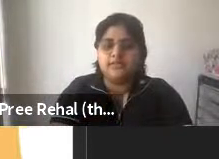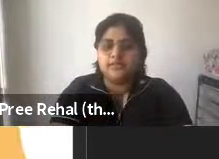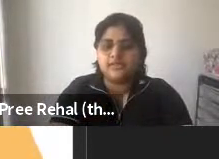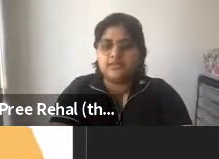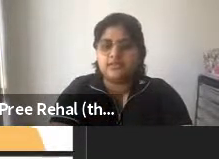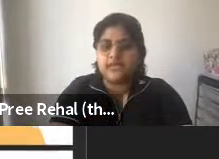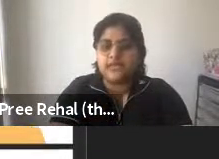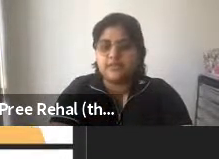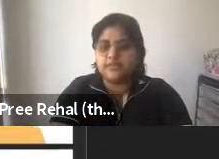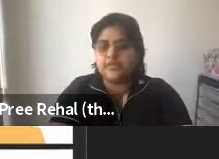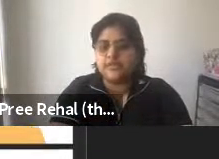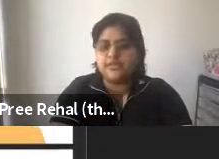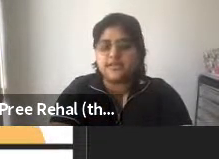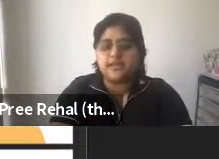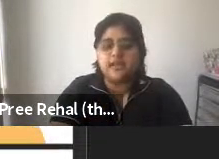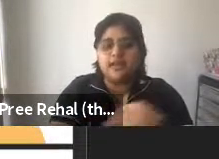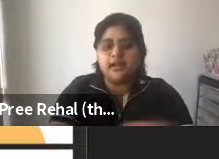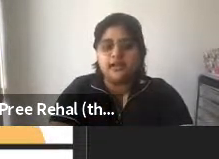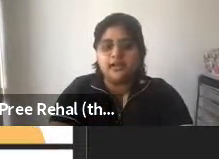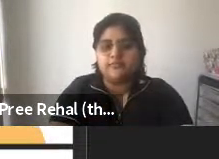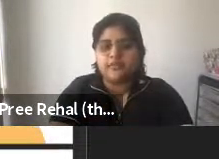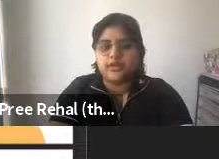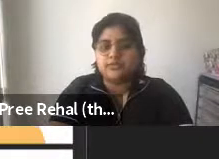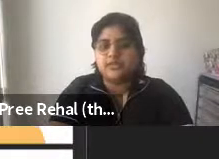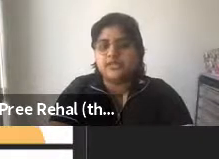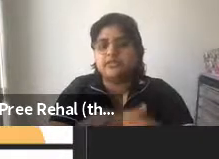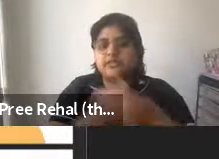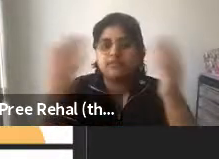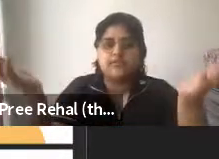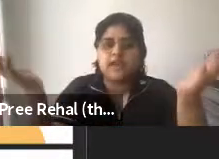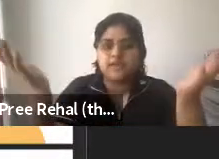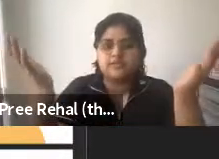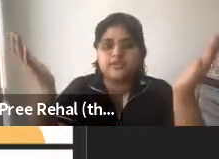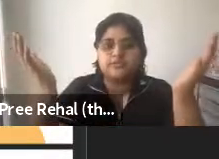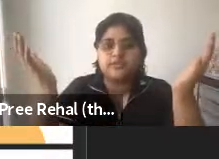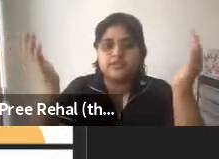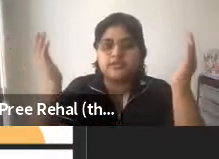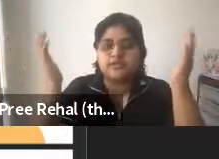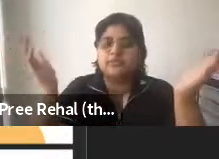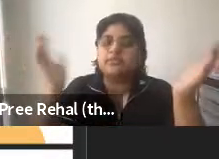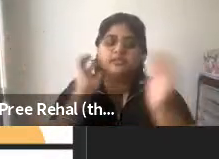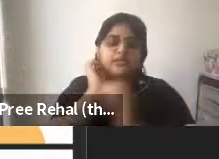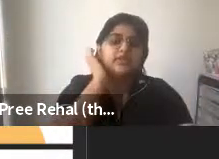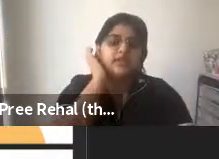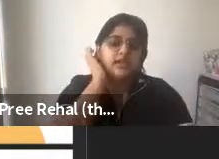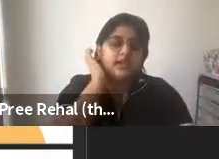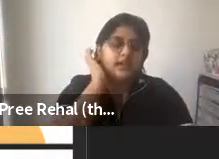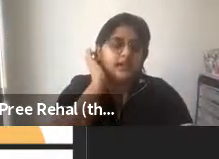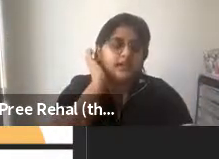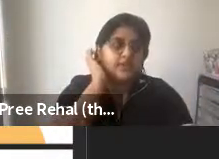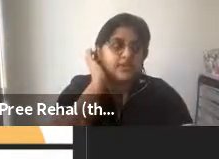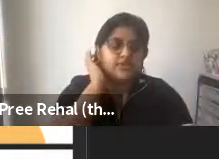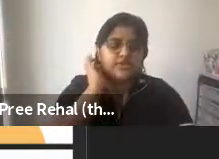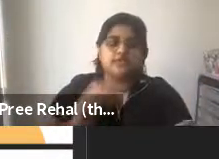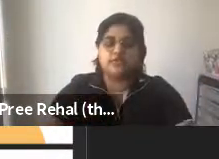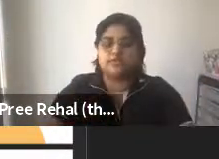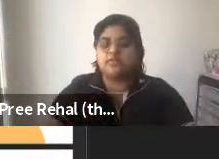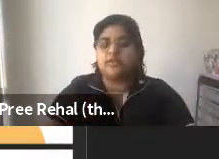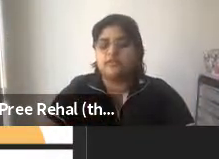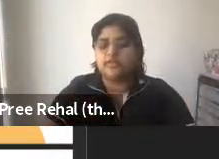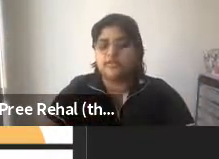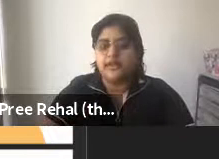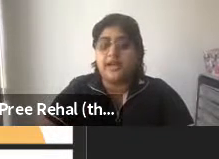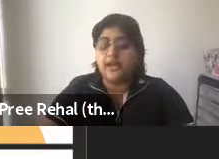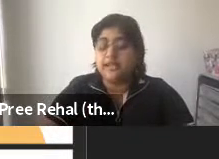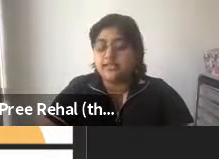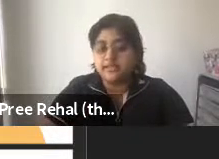And this is kind of what I have planned for us today. Rather than telling you how to engage in community building, I thought I would share a little bit